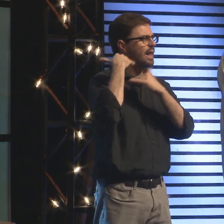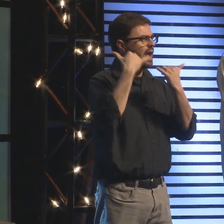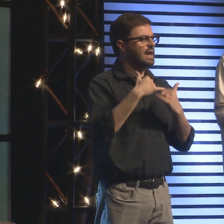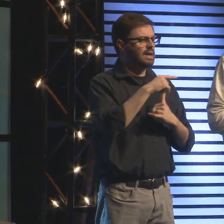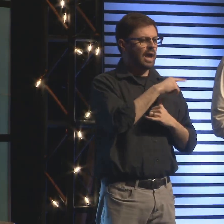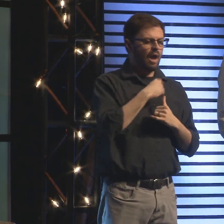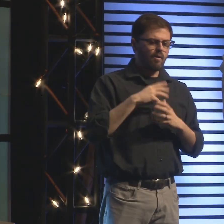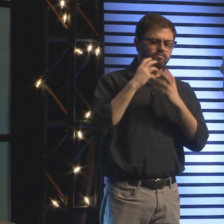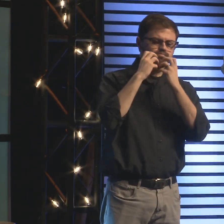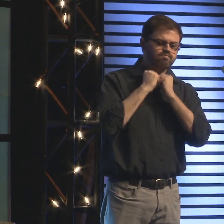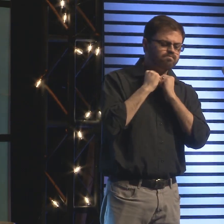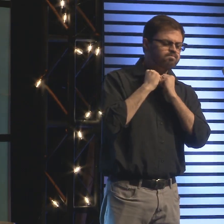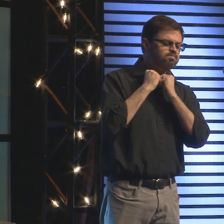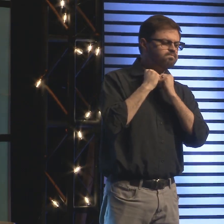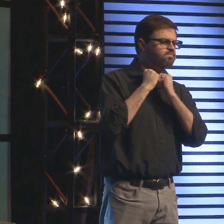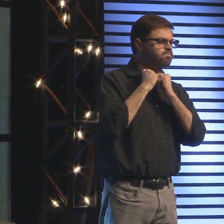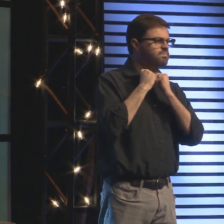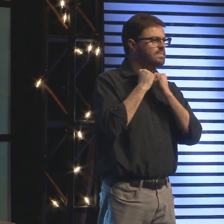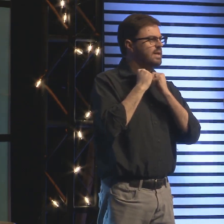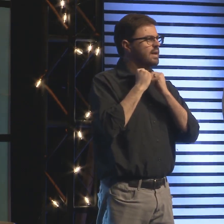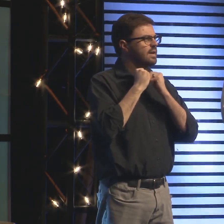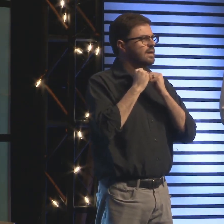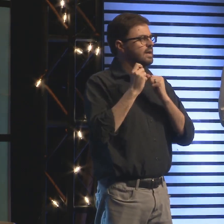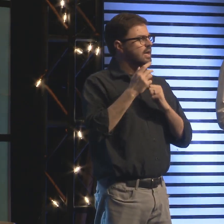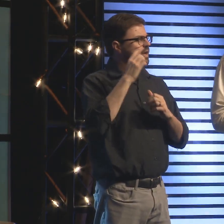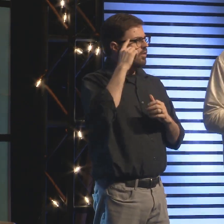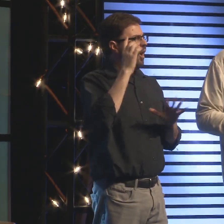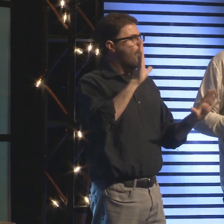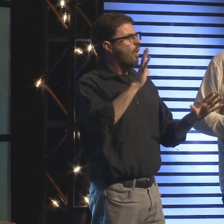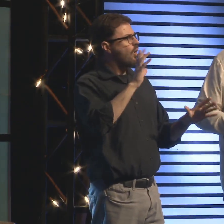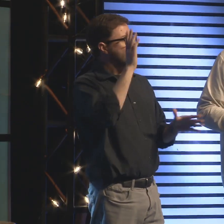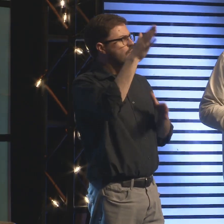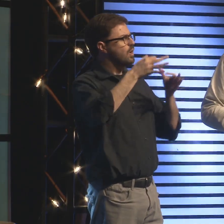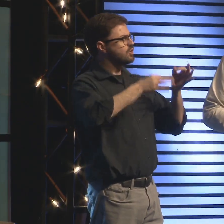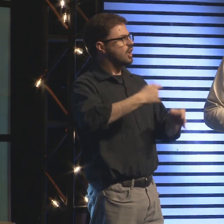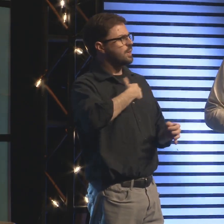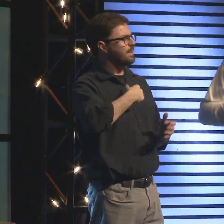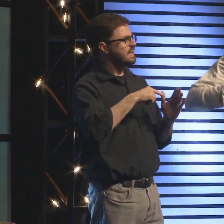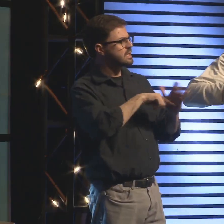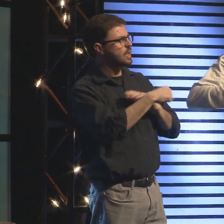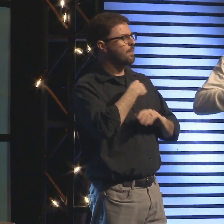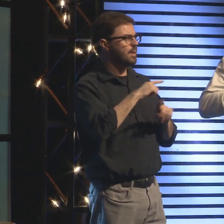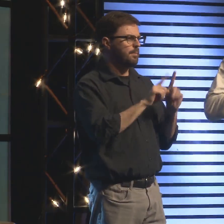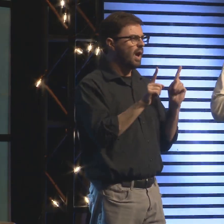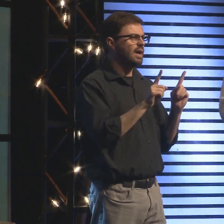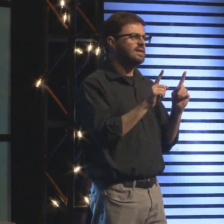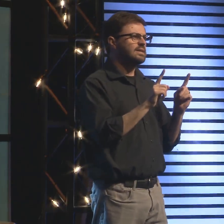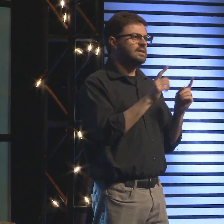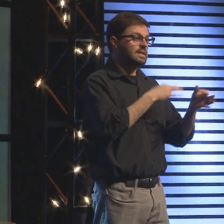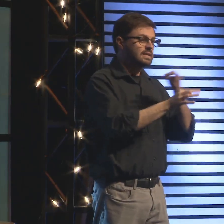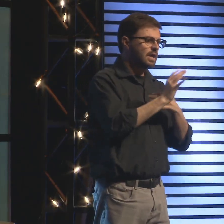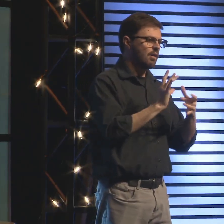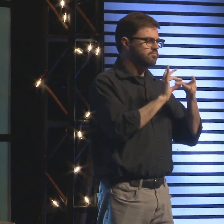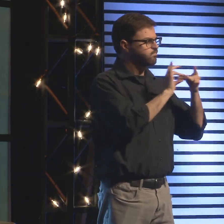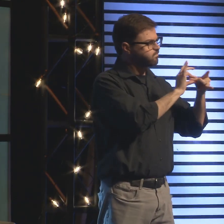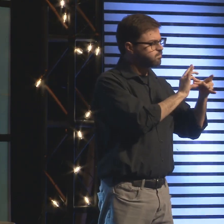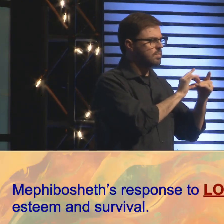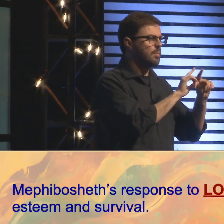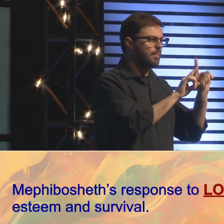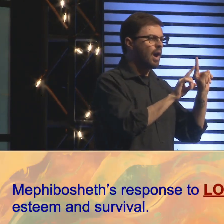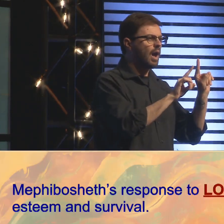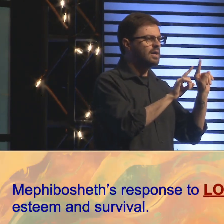as a cherished one. He expected judgment and he finds belonging, but notice the deep wound that's in his soul, because